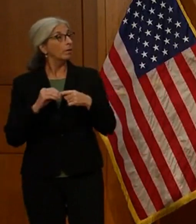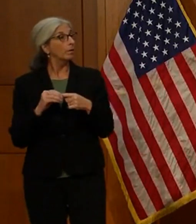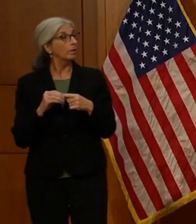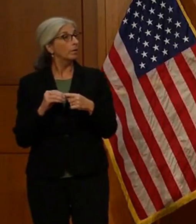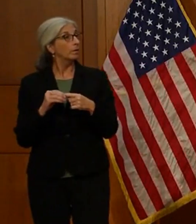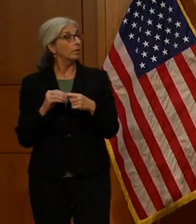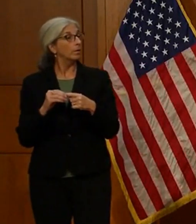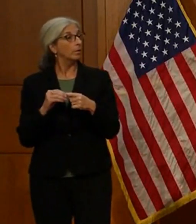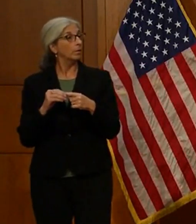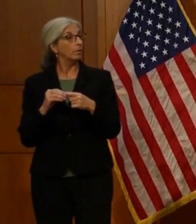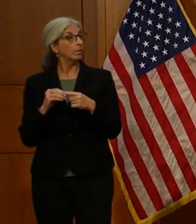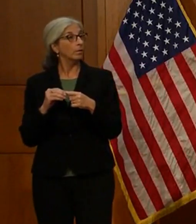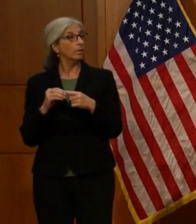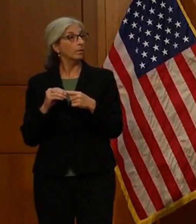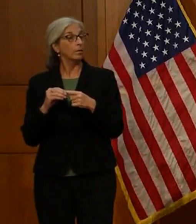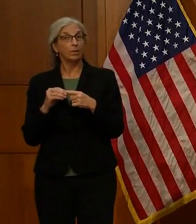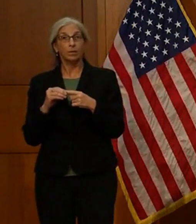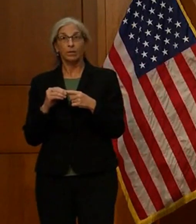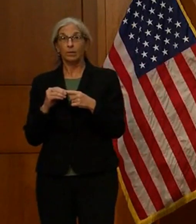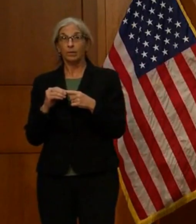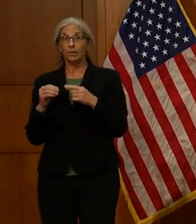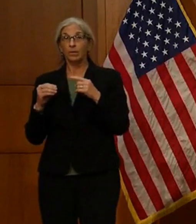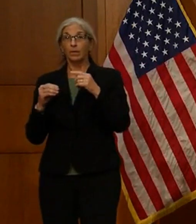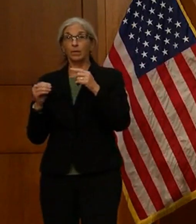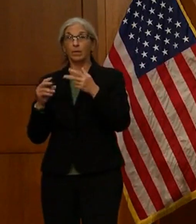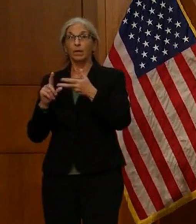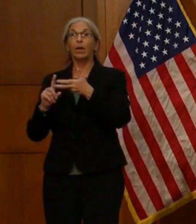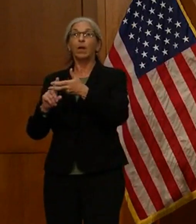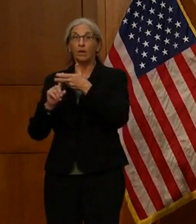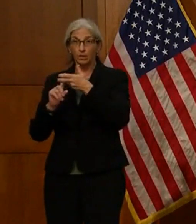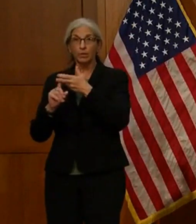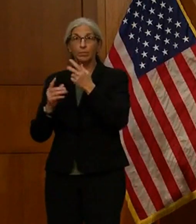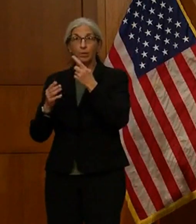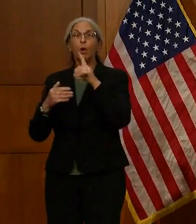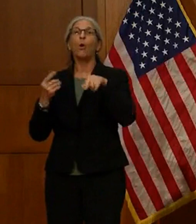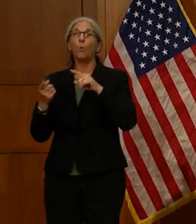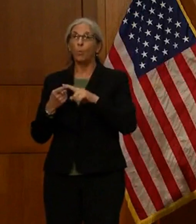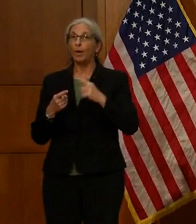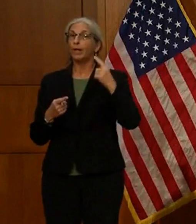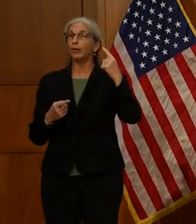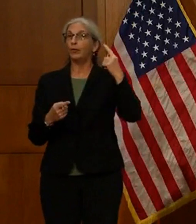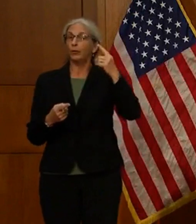when the administration was notified and what steps were taken to make sure that you were safe.